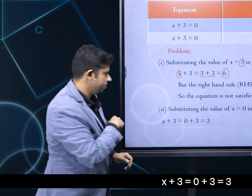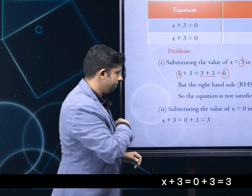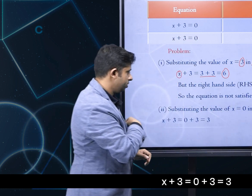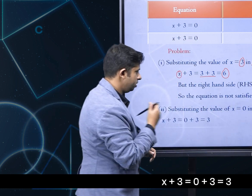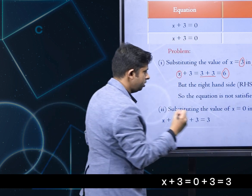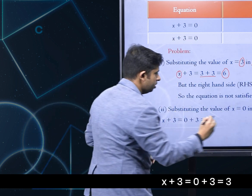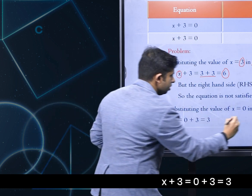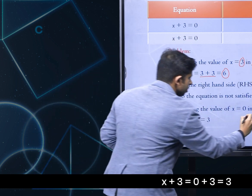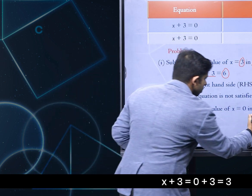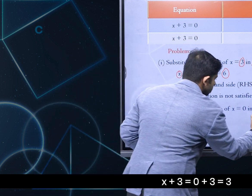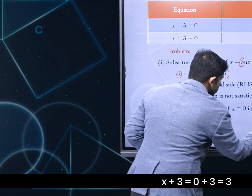to